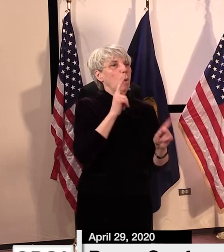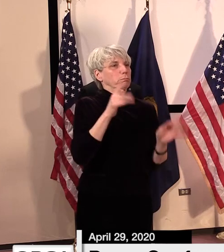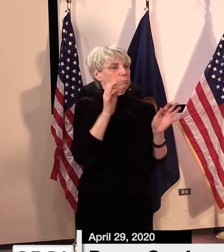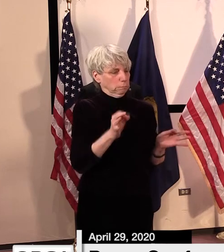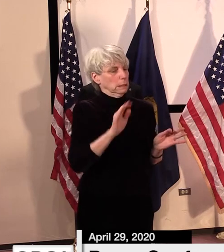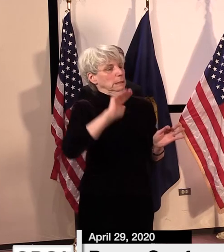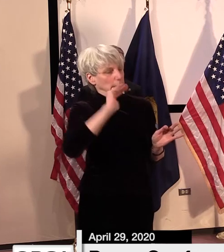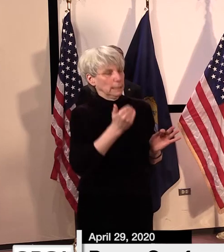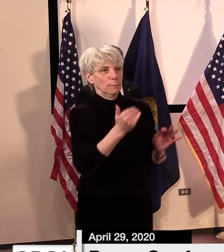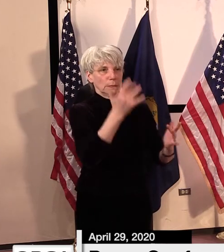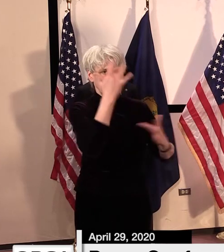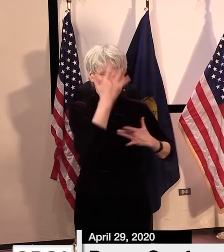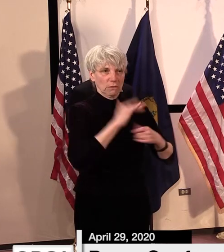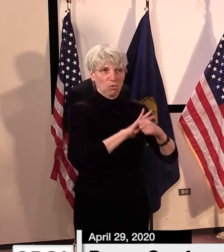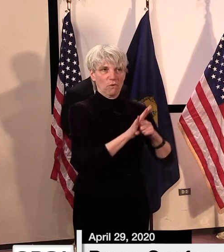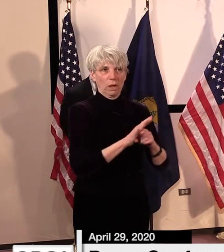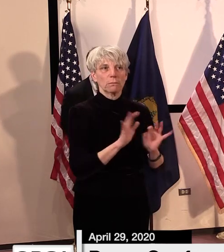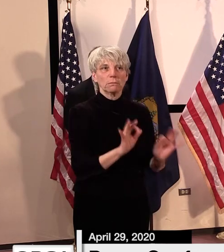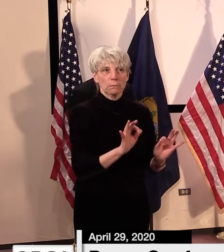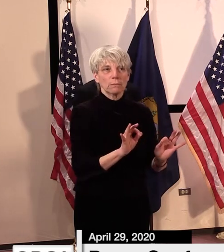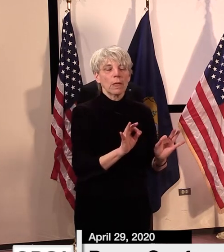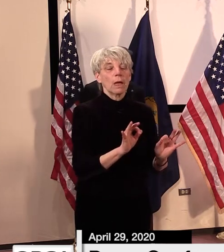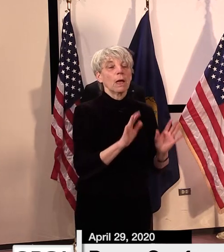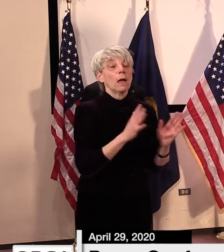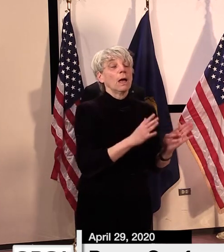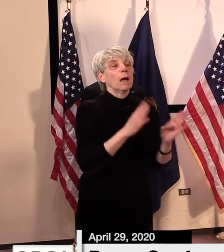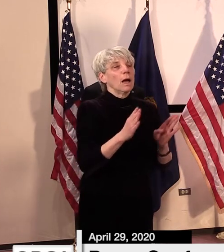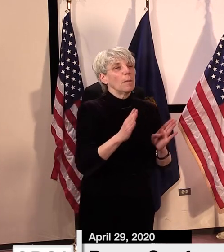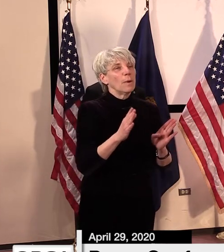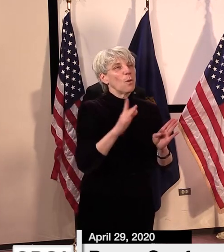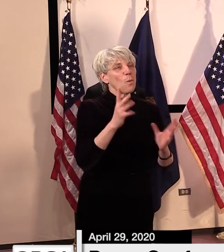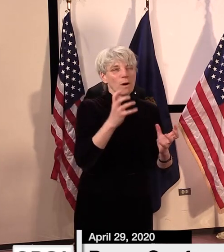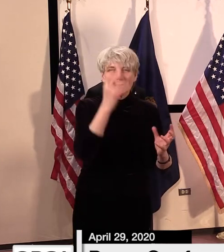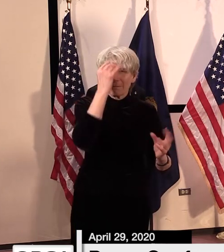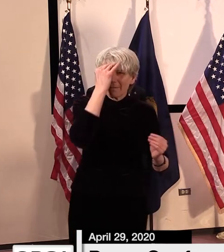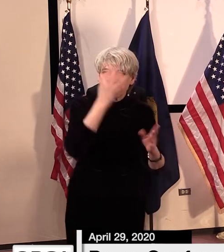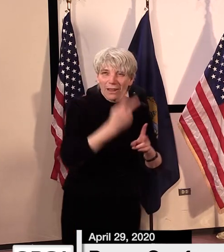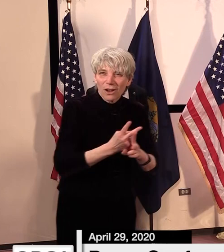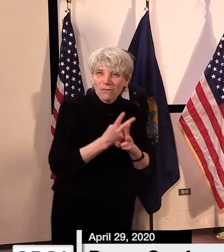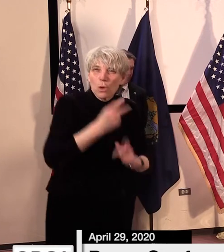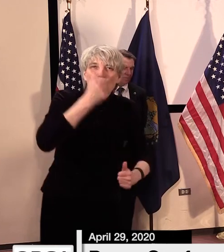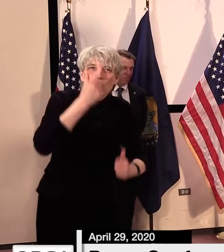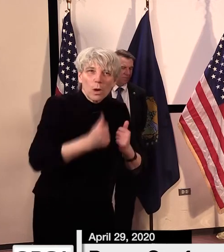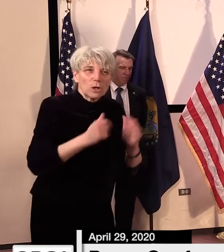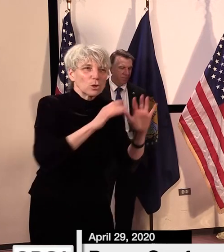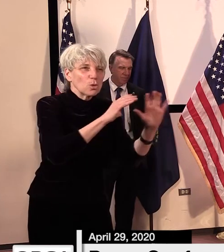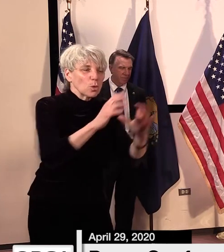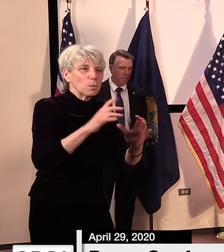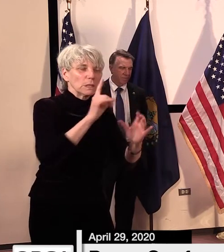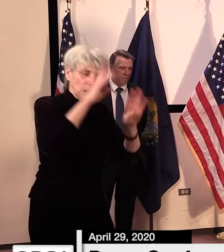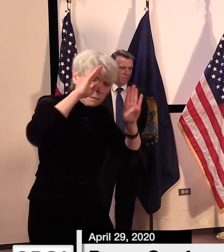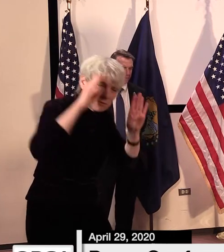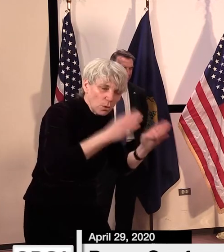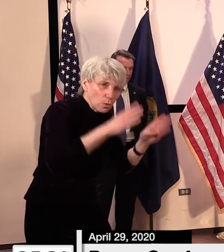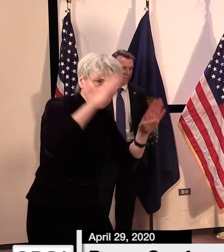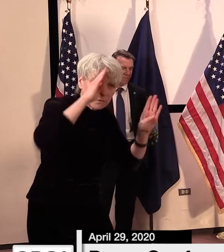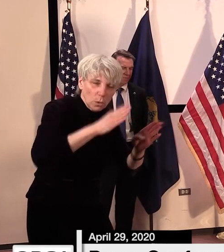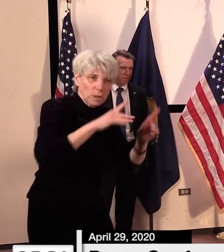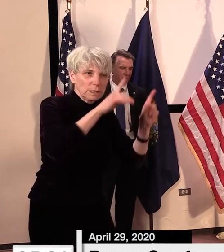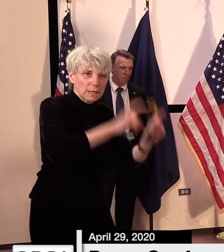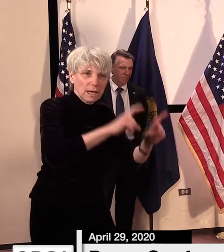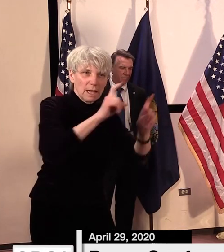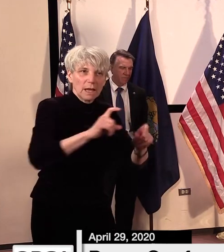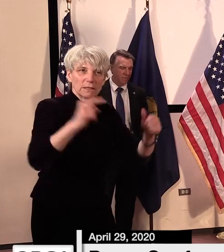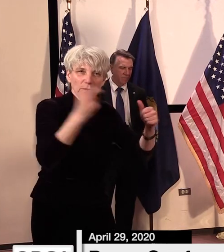very strategic. And by being strategic, I mean really looking at groups that would benefit the most from having